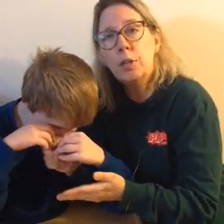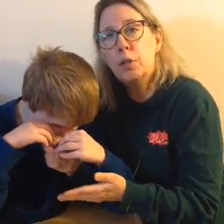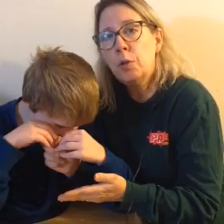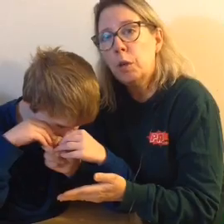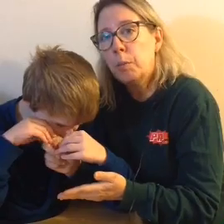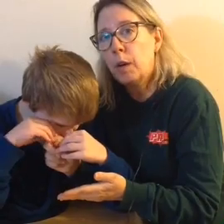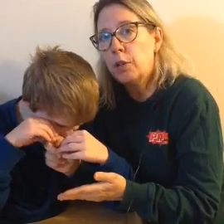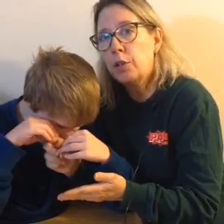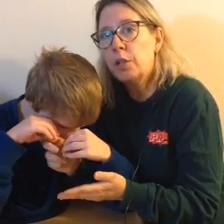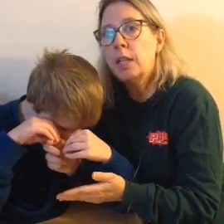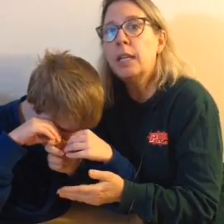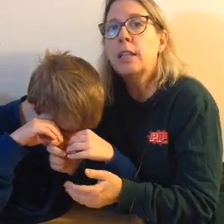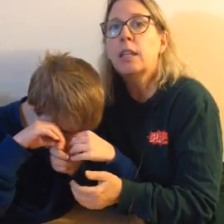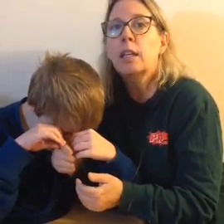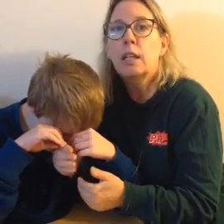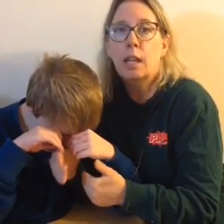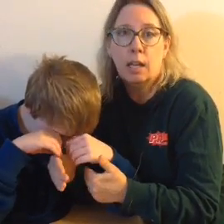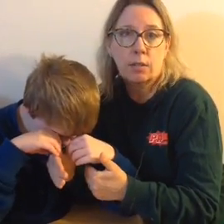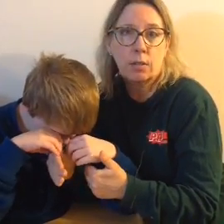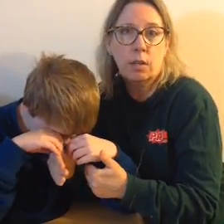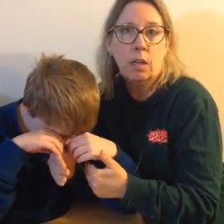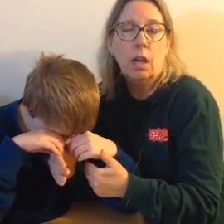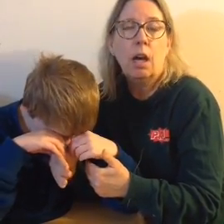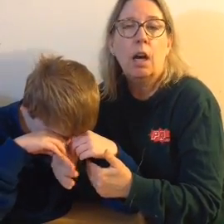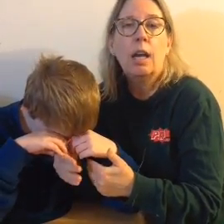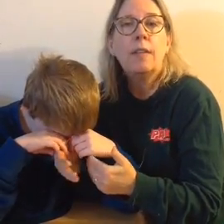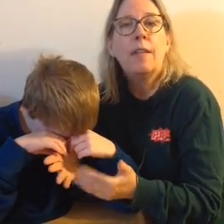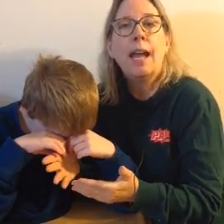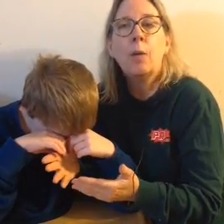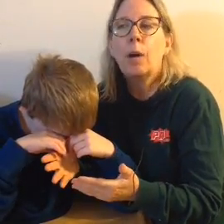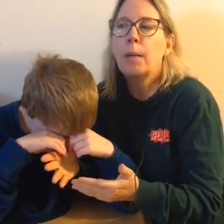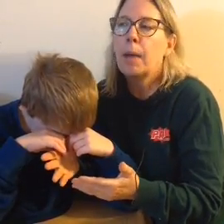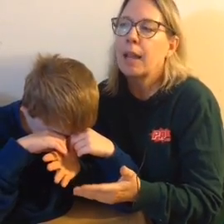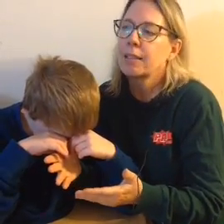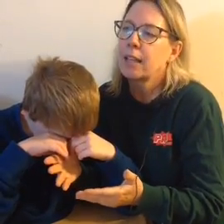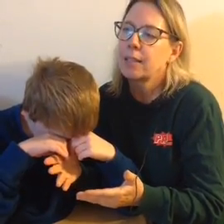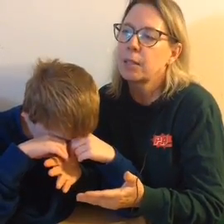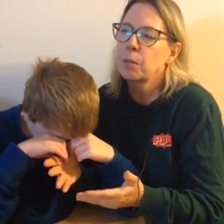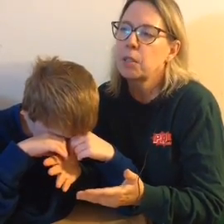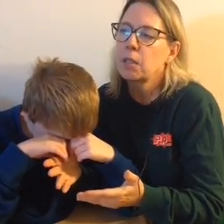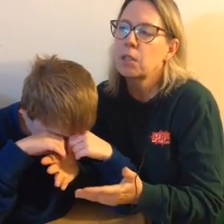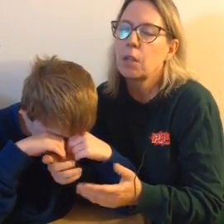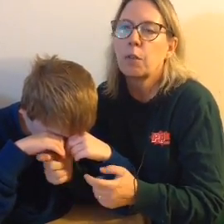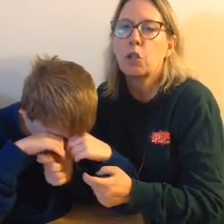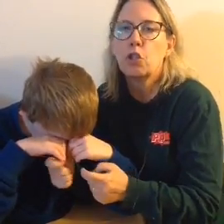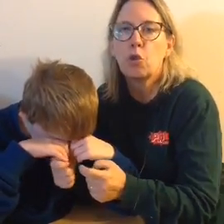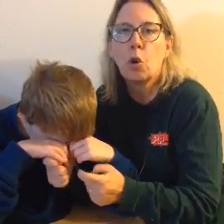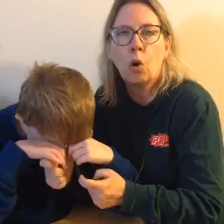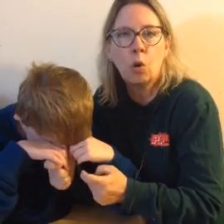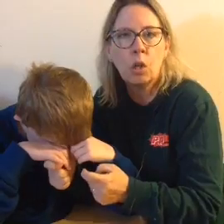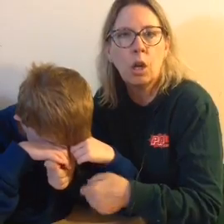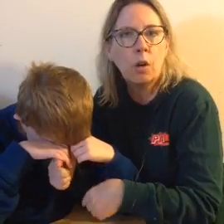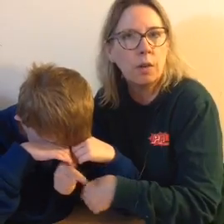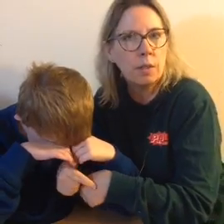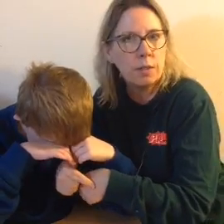to brush your teeth next?" And then that way, Max has some sense of control over his